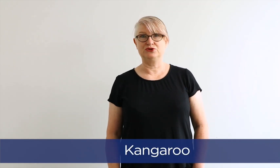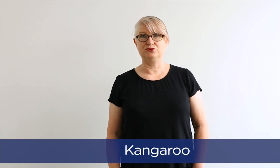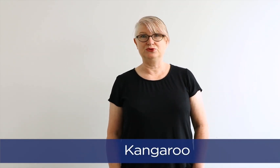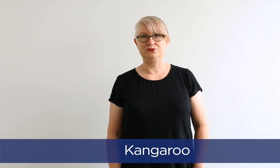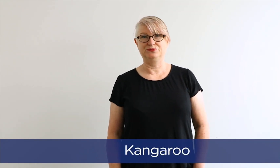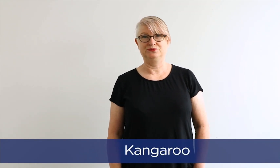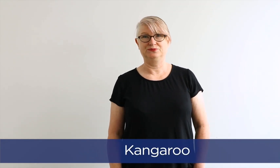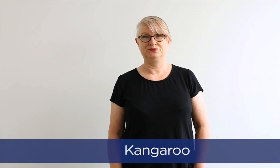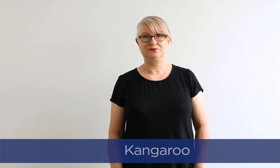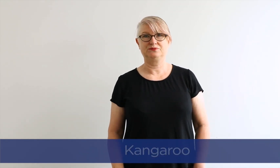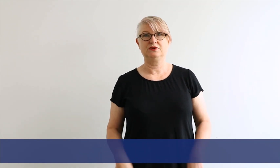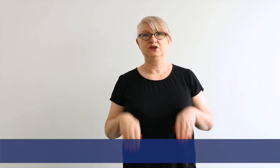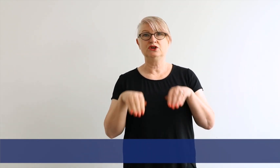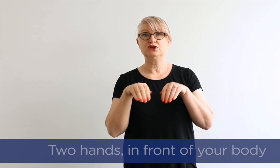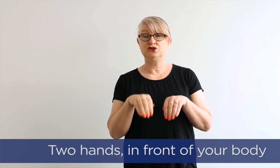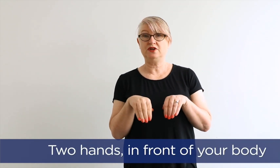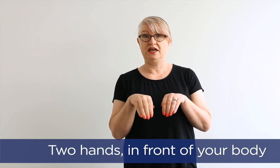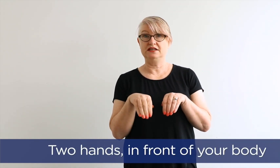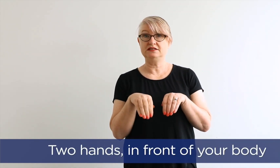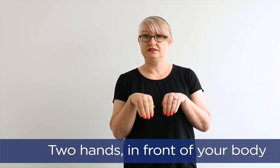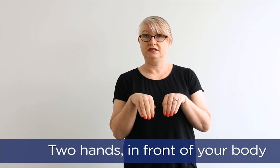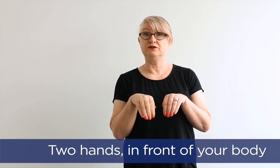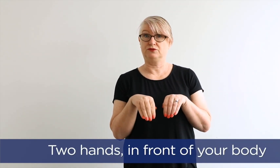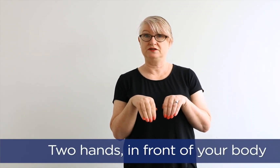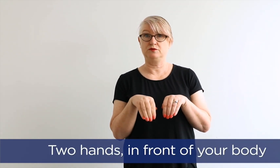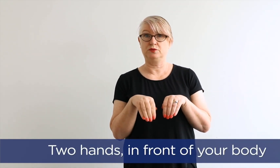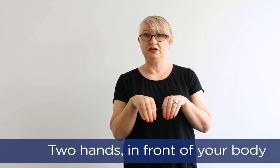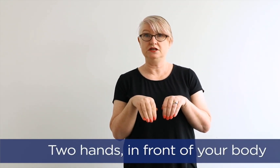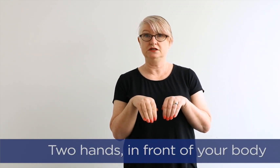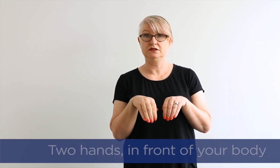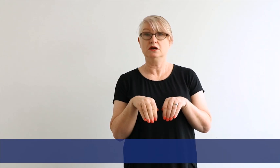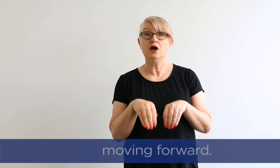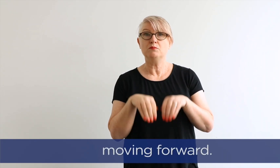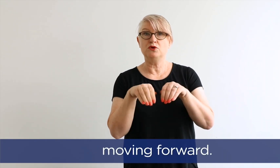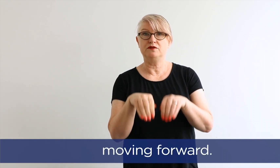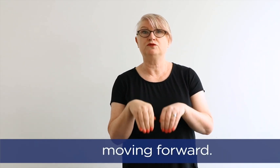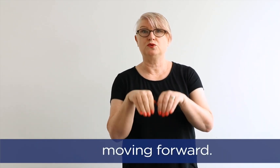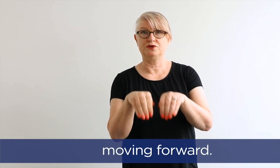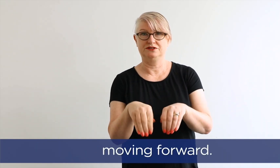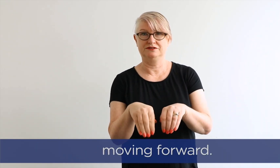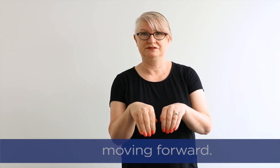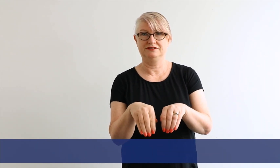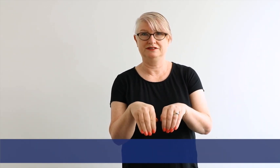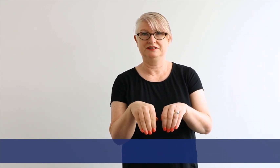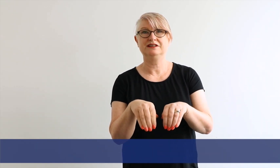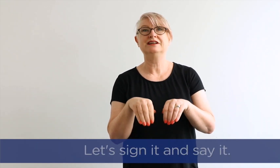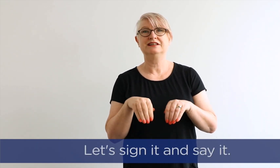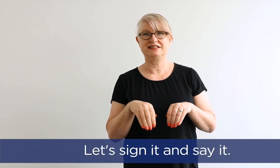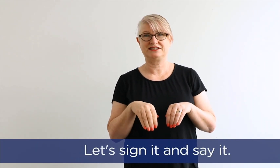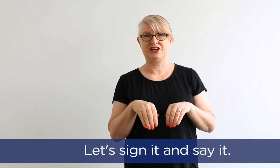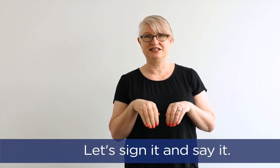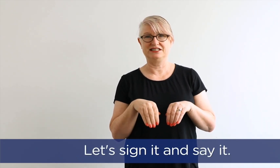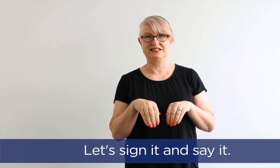Kangaroo. Two hands in front of your body, moving forward. Let's sign it and say